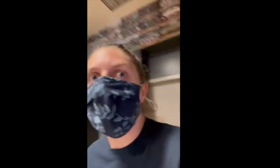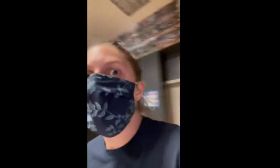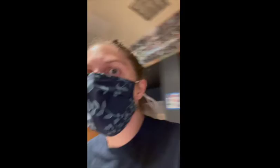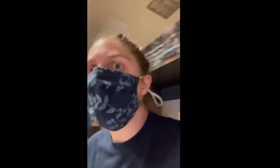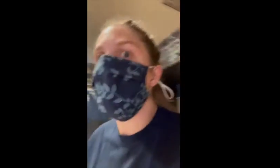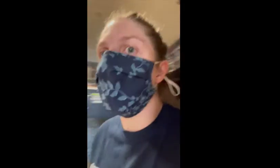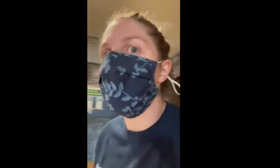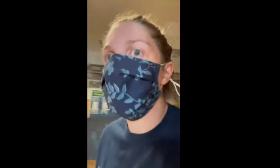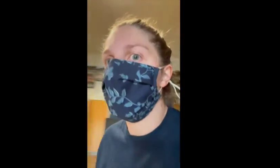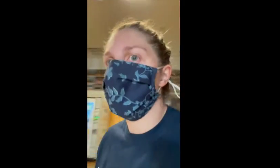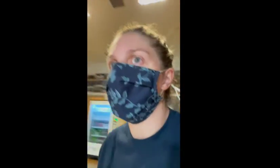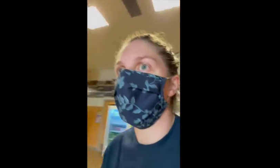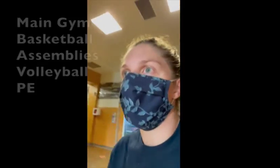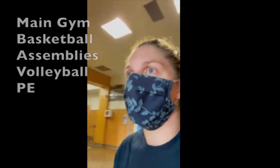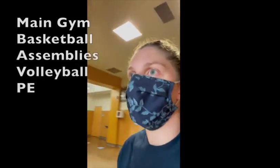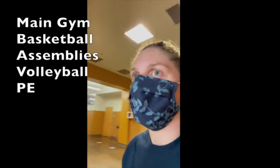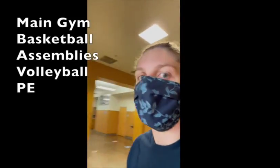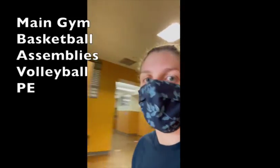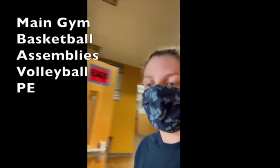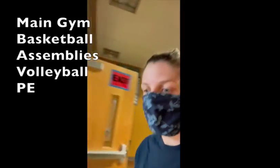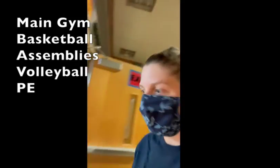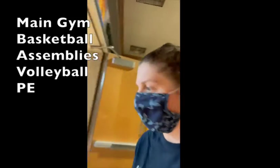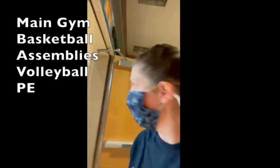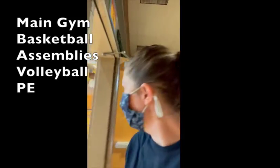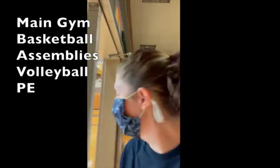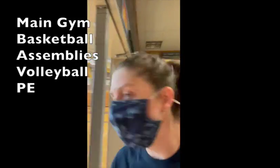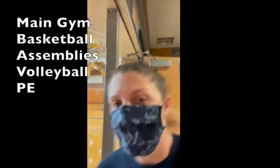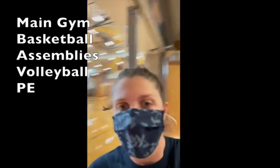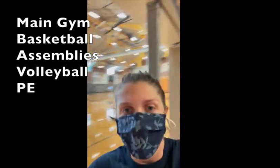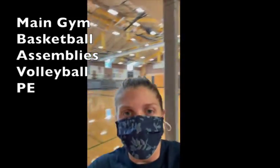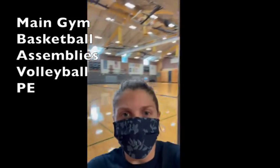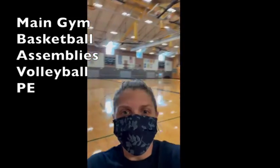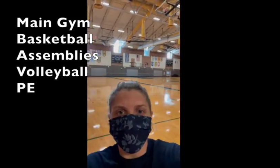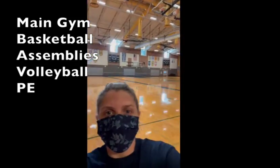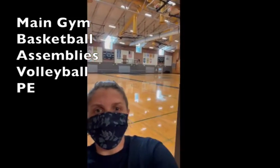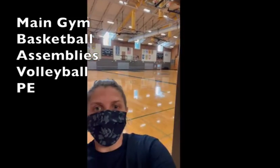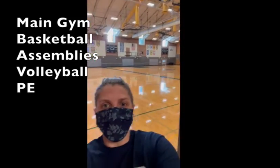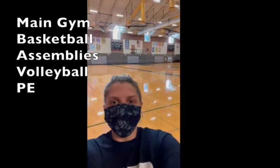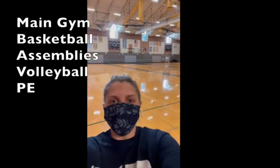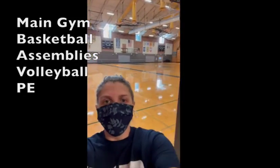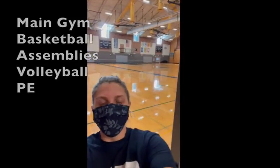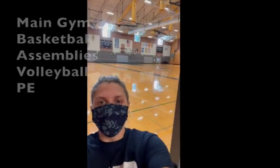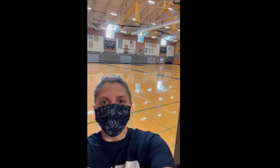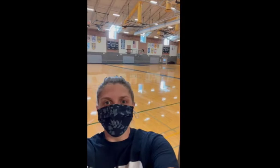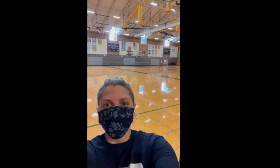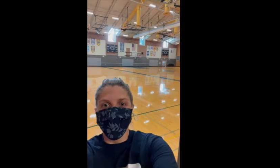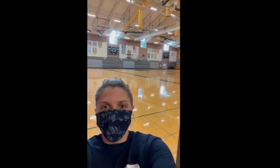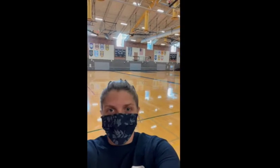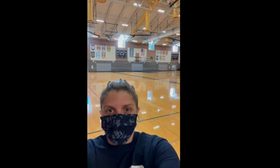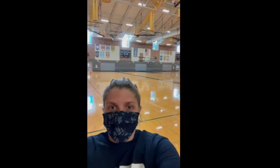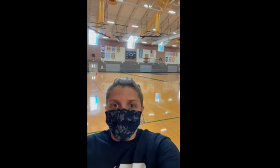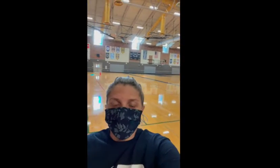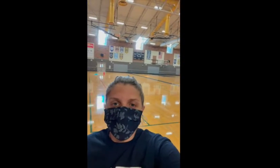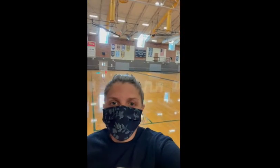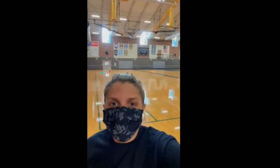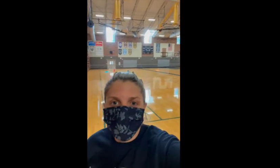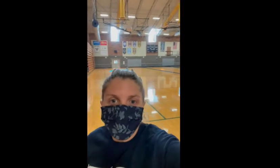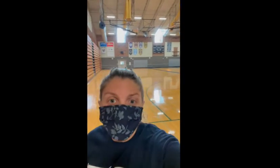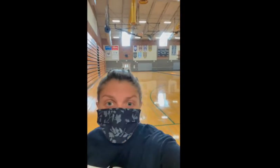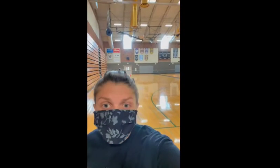main gym. It looks like they're doing the floor, so I can't go in, but I'll show it to you guys. We use this for